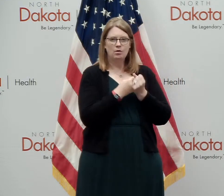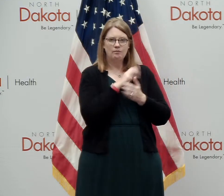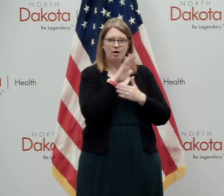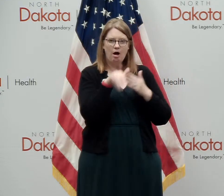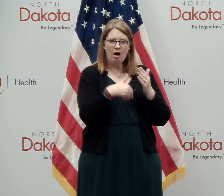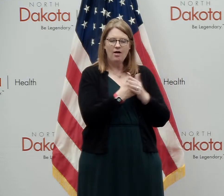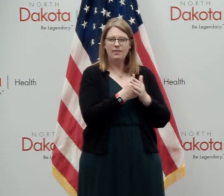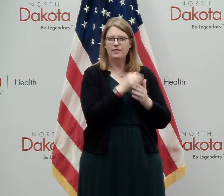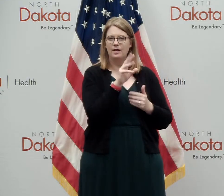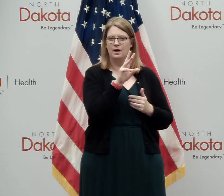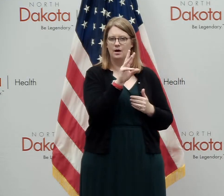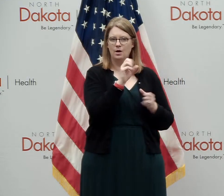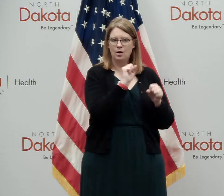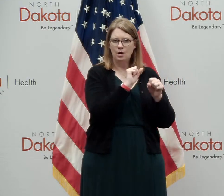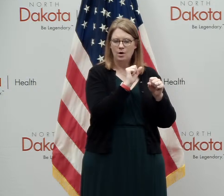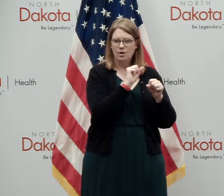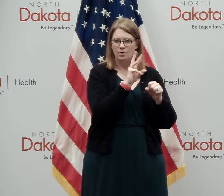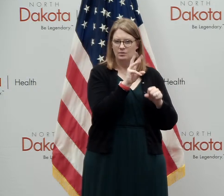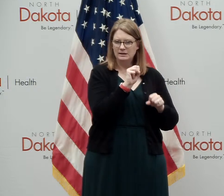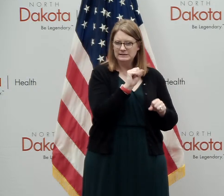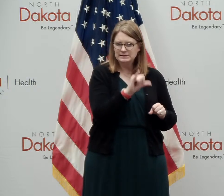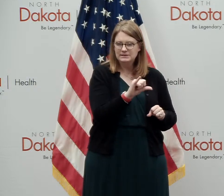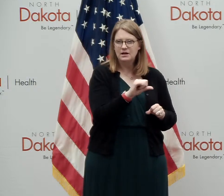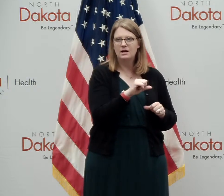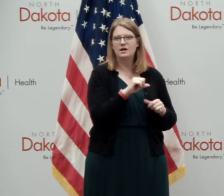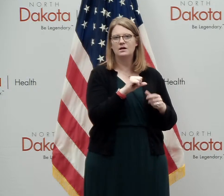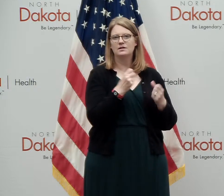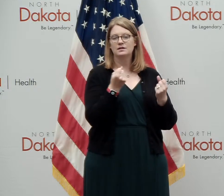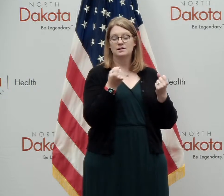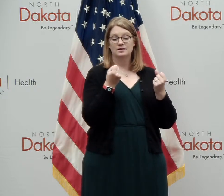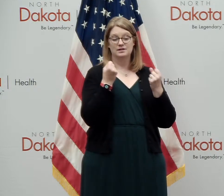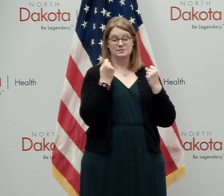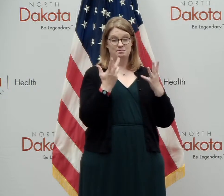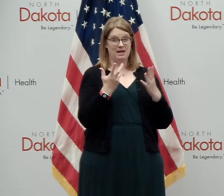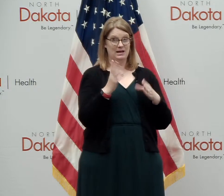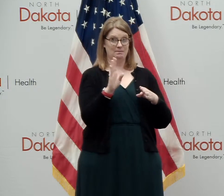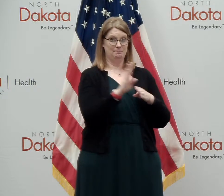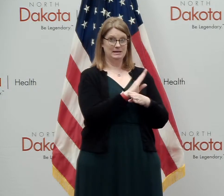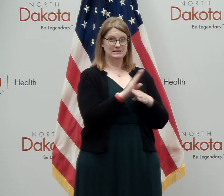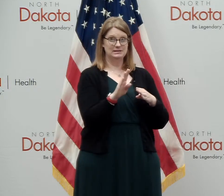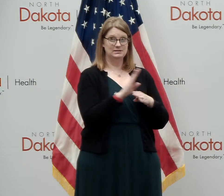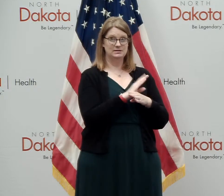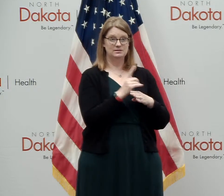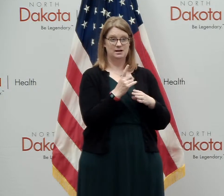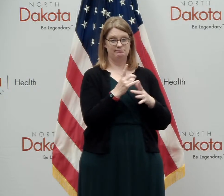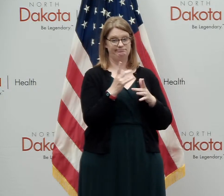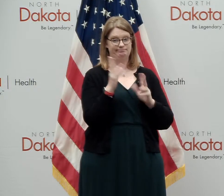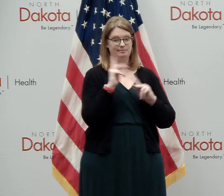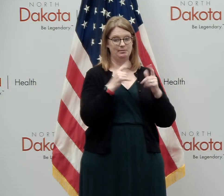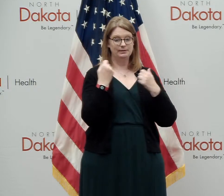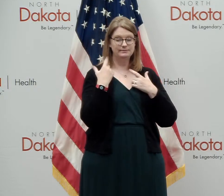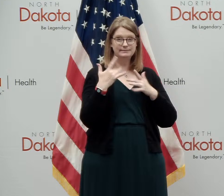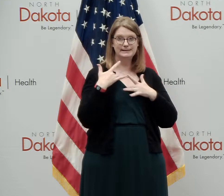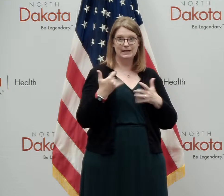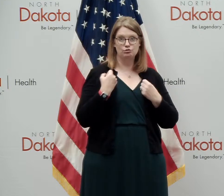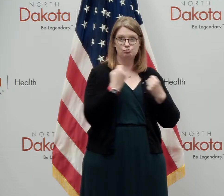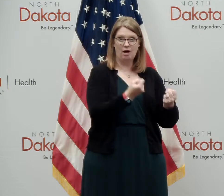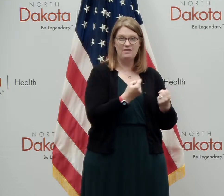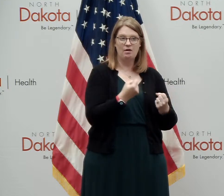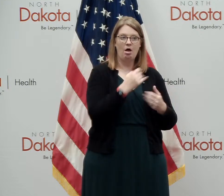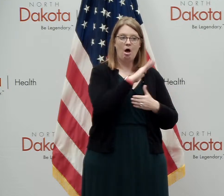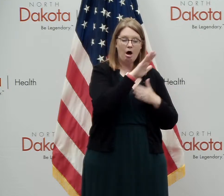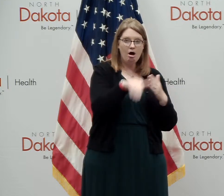workforce safety. There are many corporations where their drivers drive for a living. Virtually all those corporations